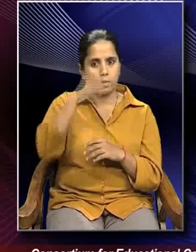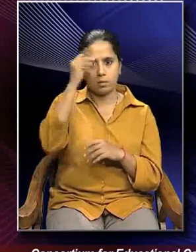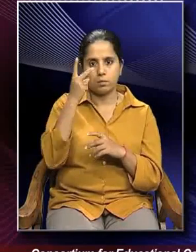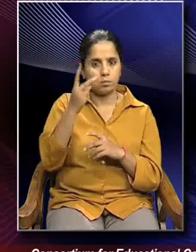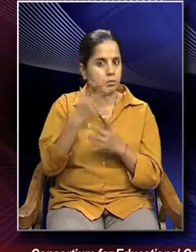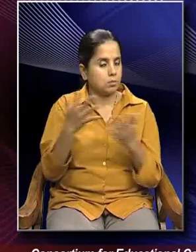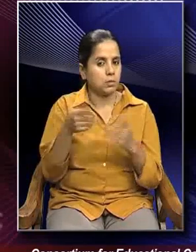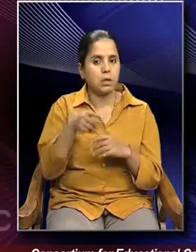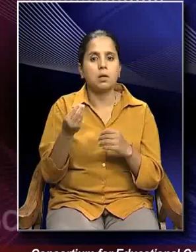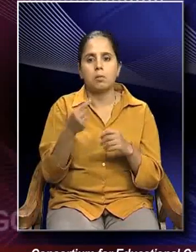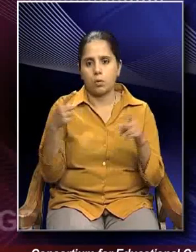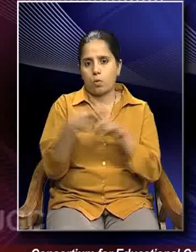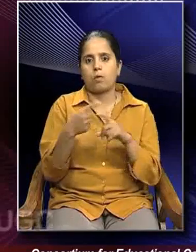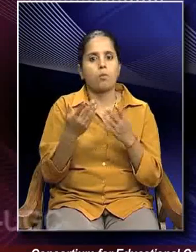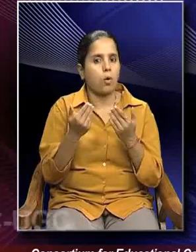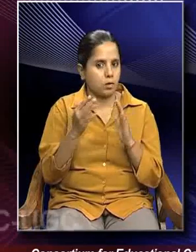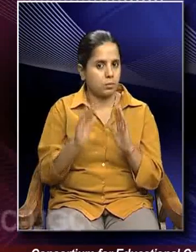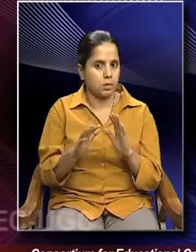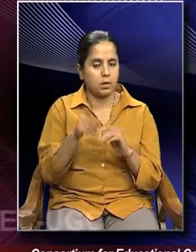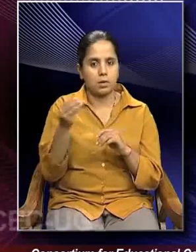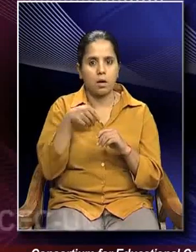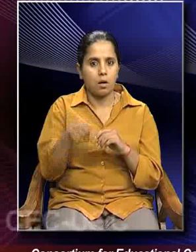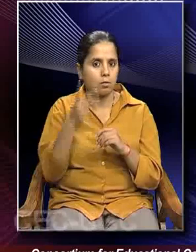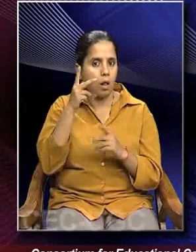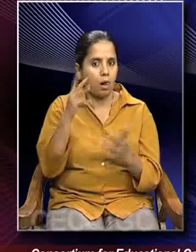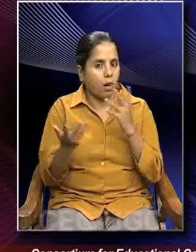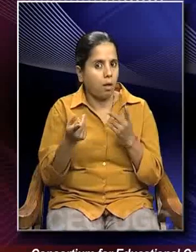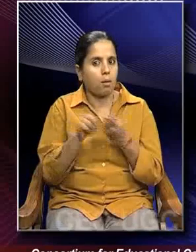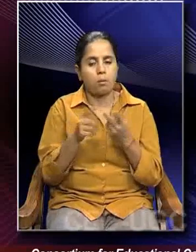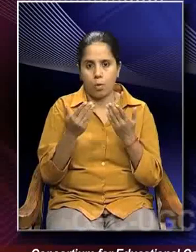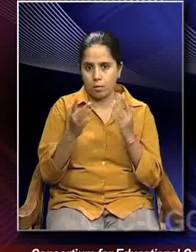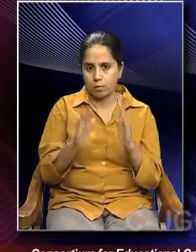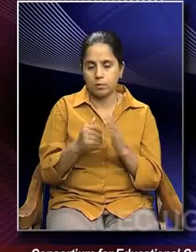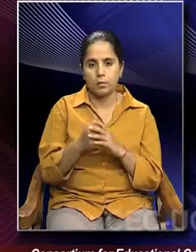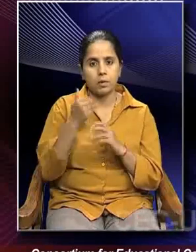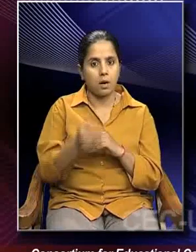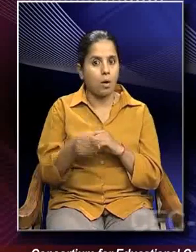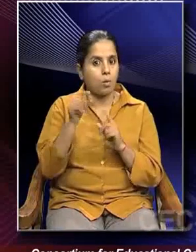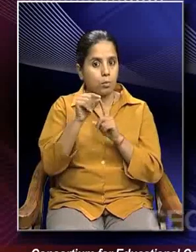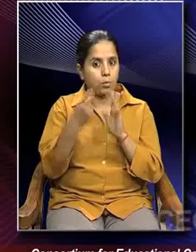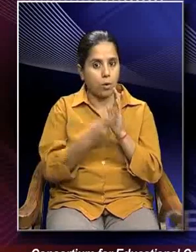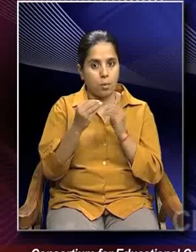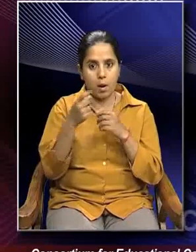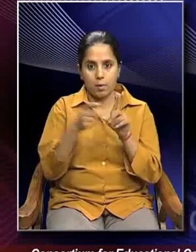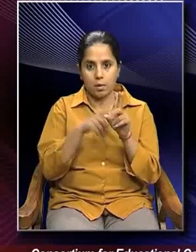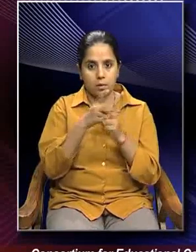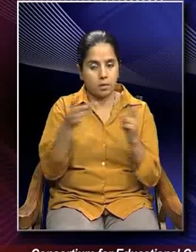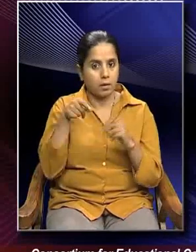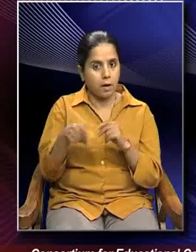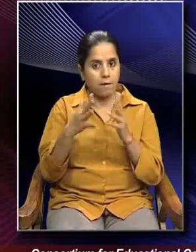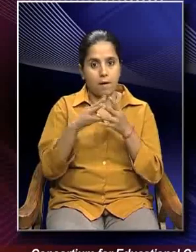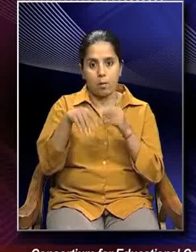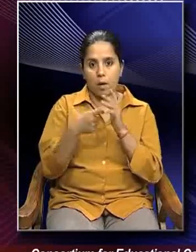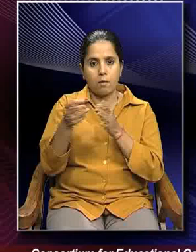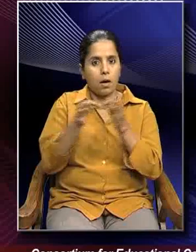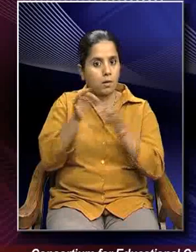be conflict and there will be disorder. So, on the basis of probability, Weber